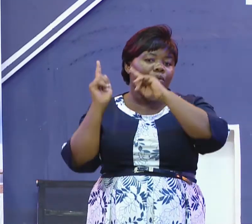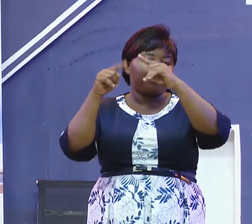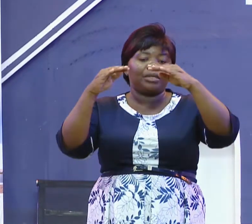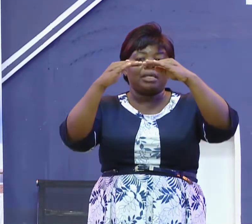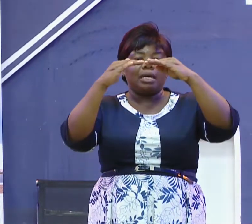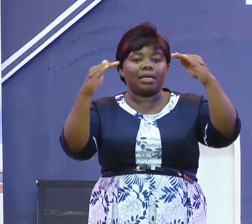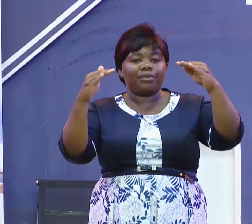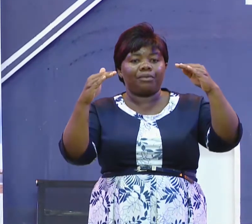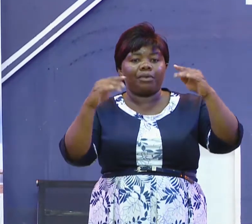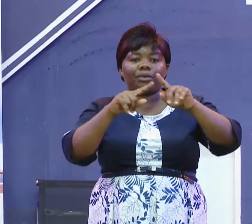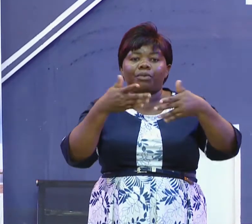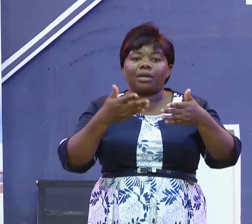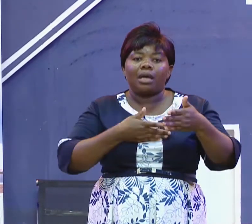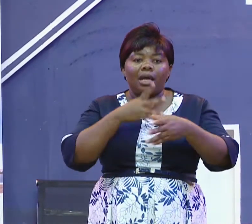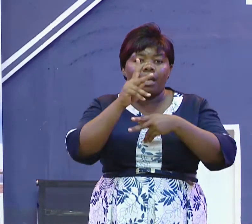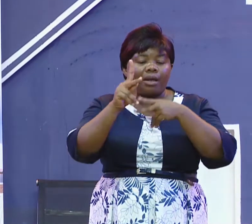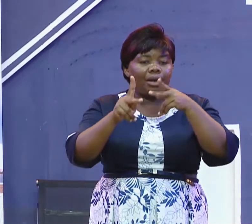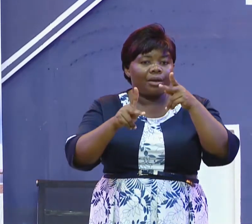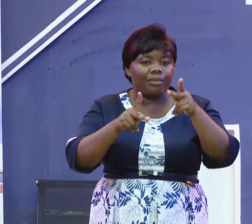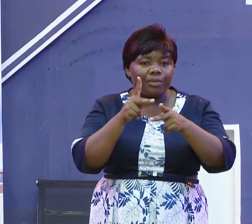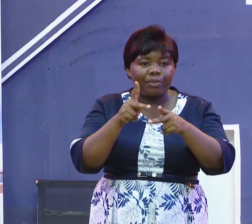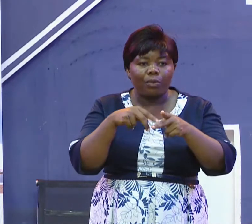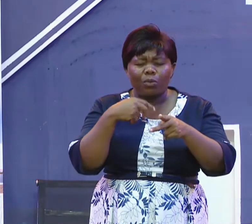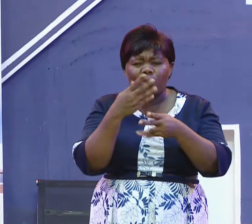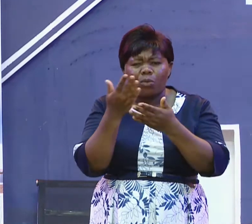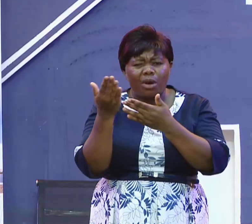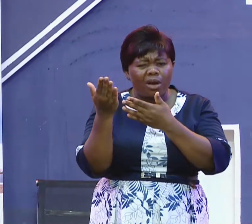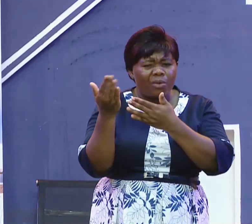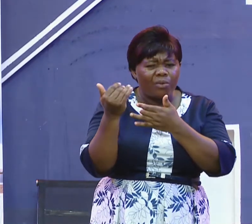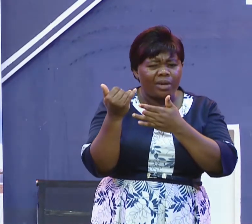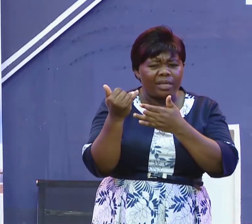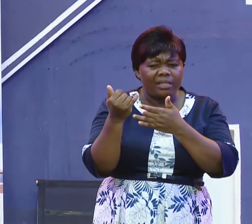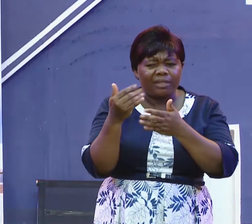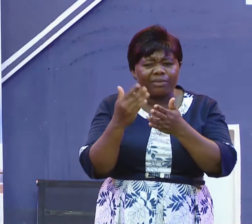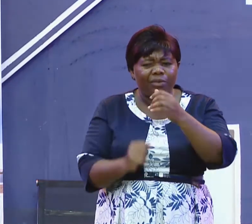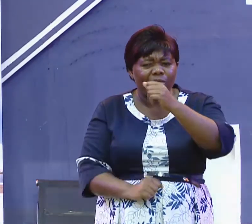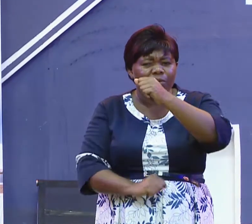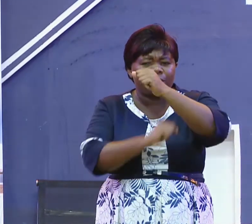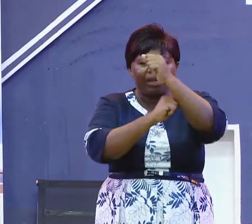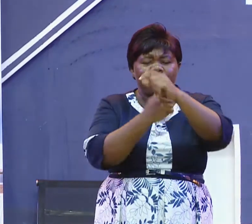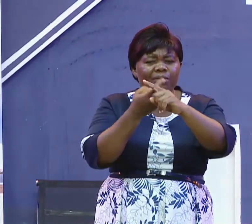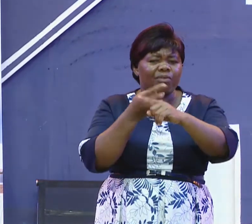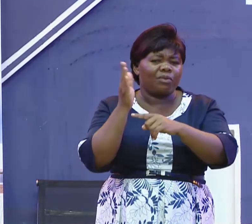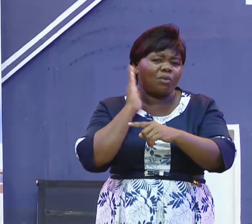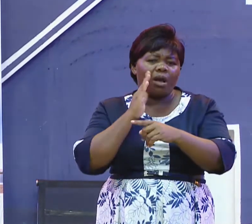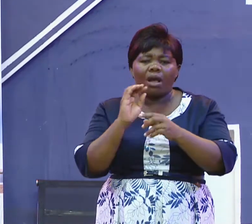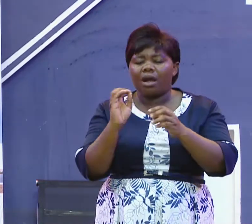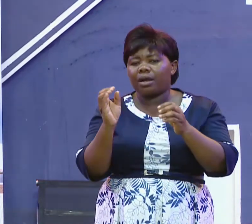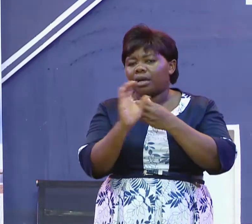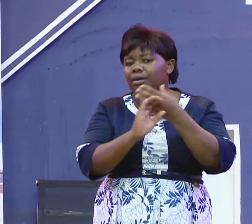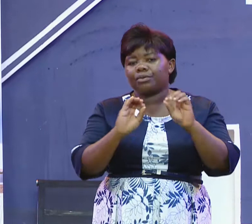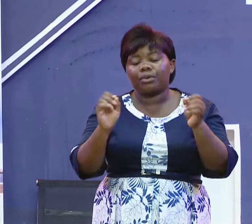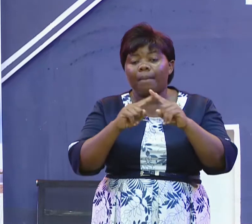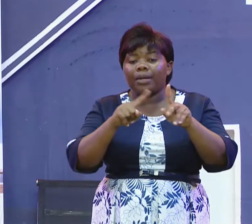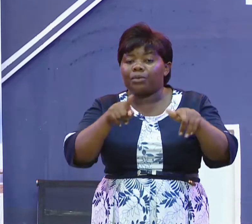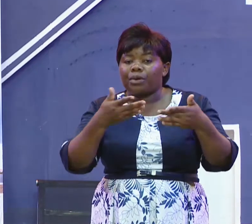ddaala tubeere n'abantu abatakyalinda bamusigansimbi abava mu mawanga nga bajja wano, naye